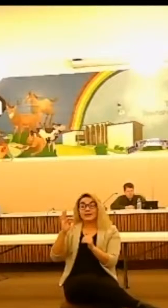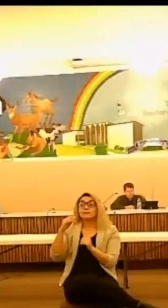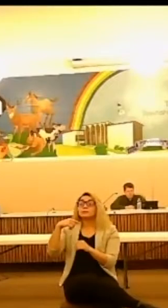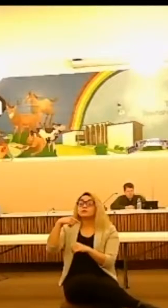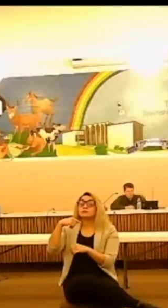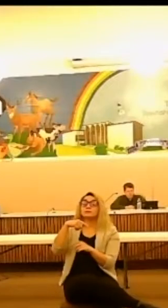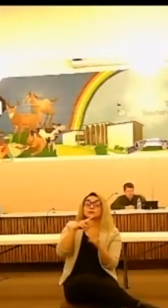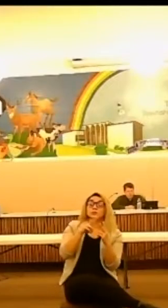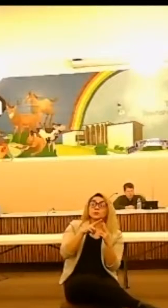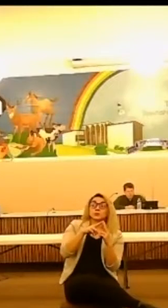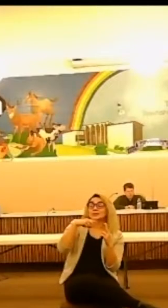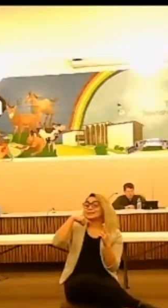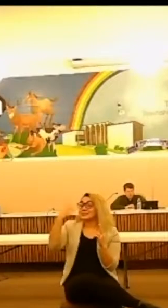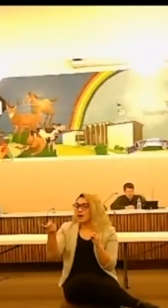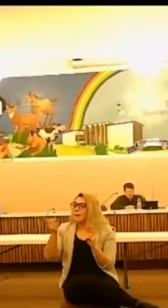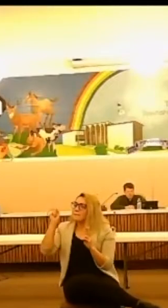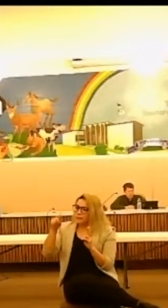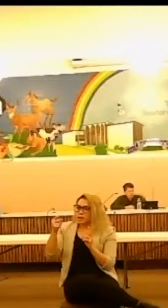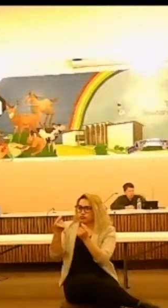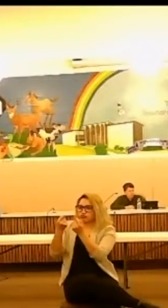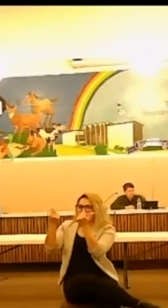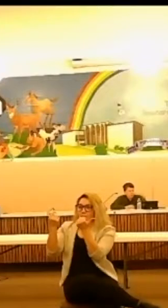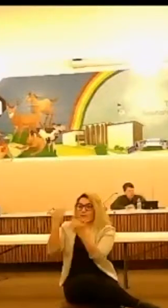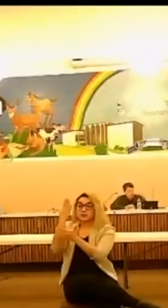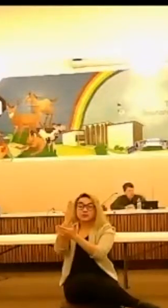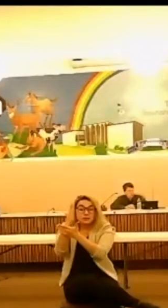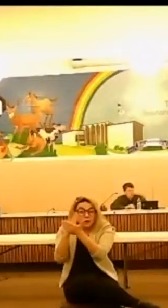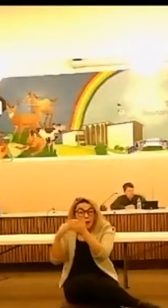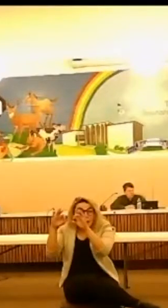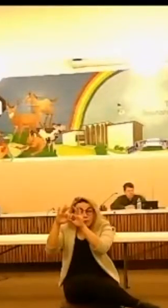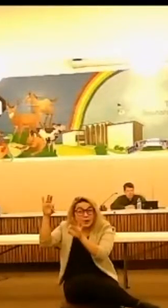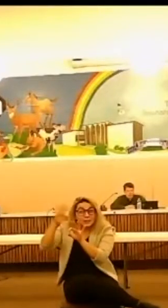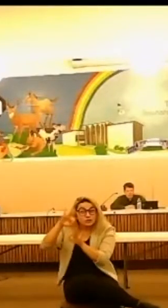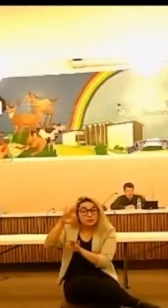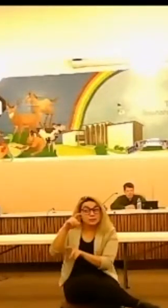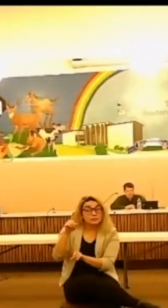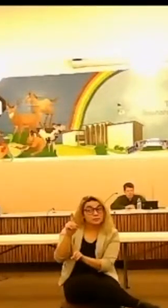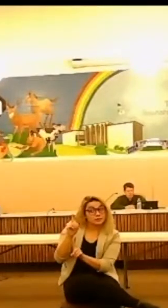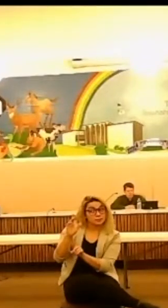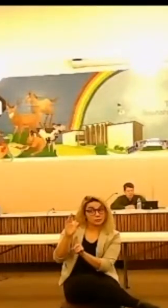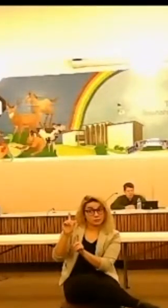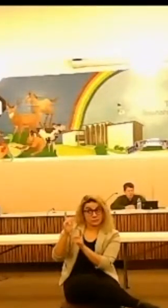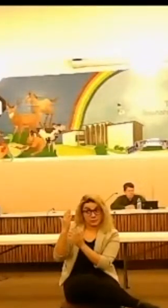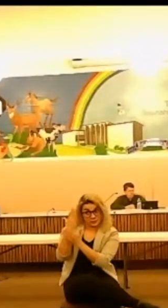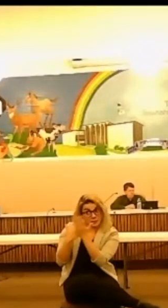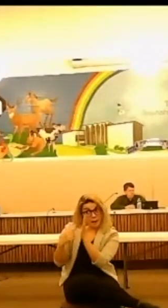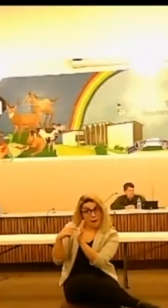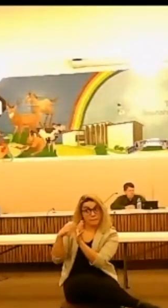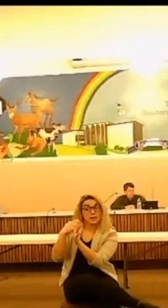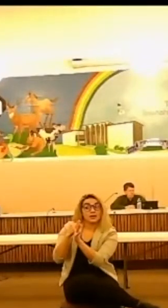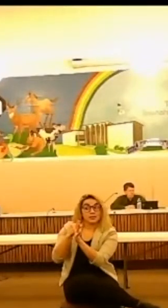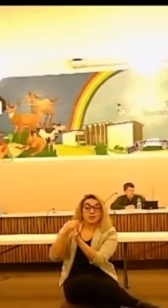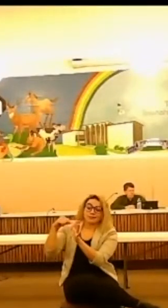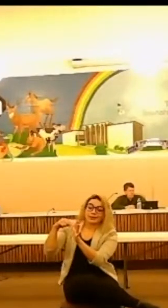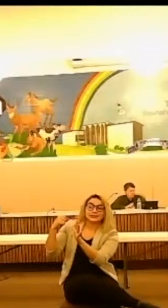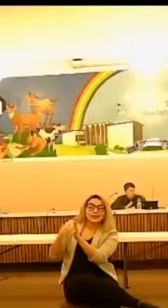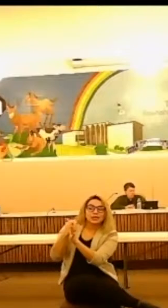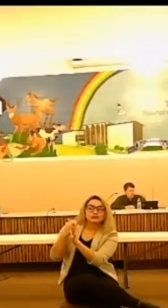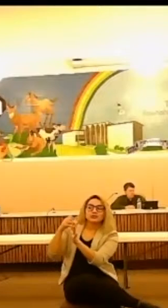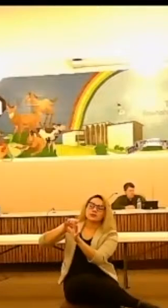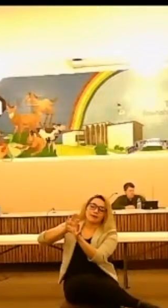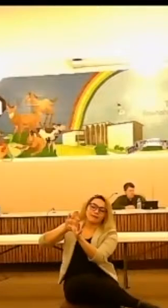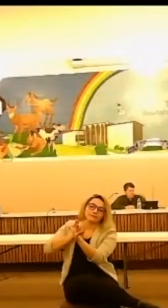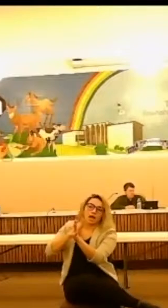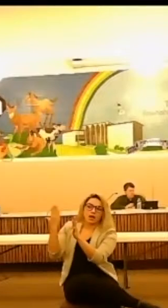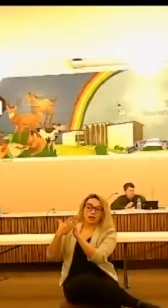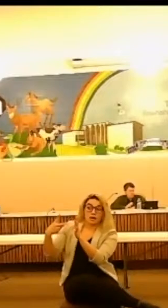100%, 100%, sir, 100%. Okay, so then my suggestion is again, we go and revisit this, but otherwise we table